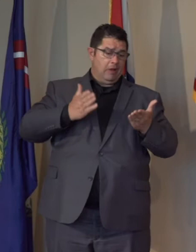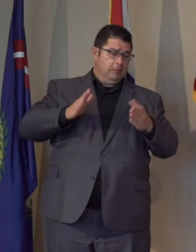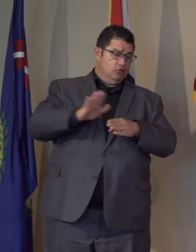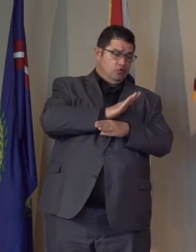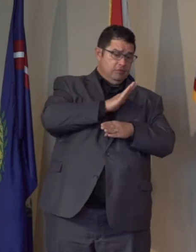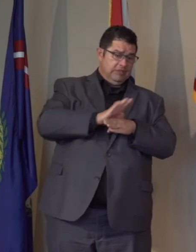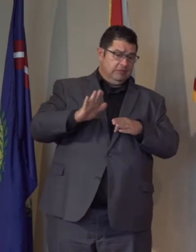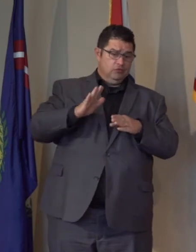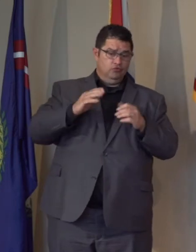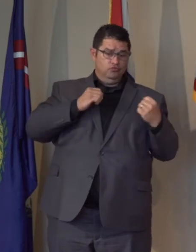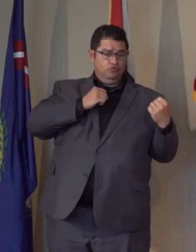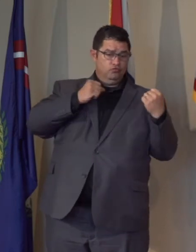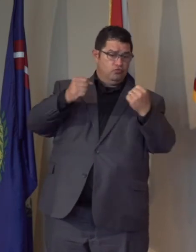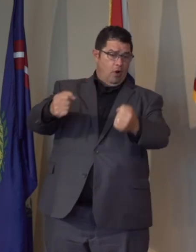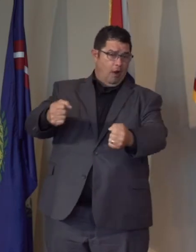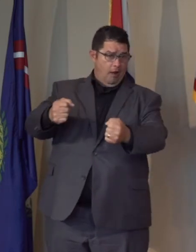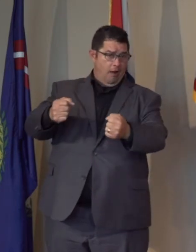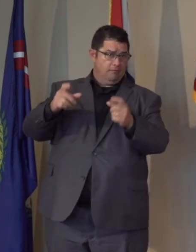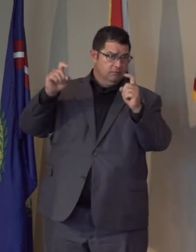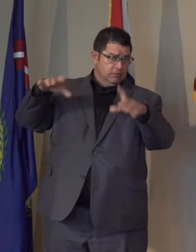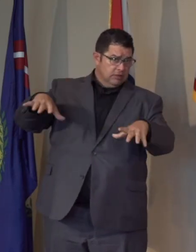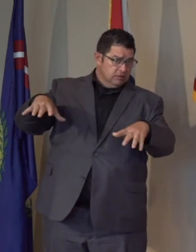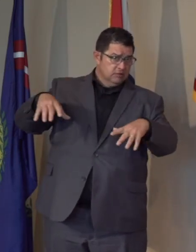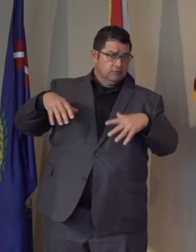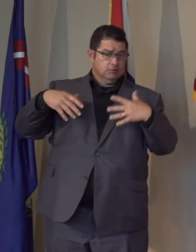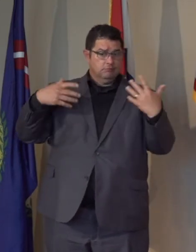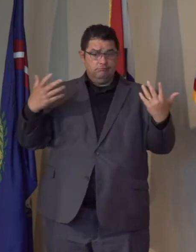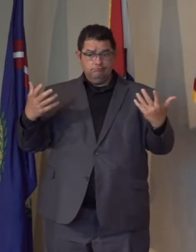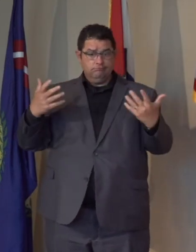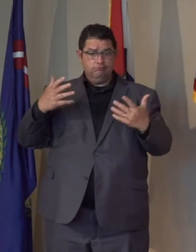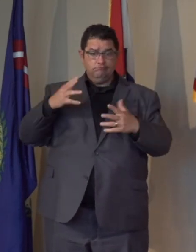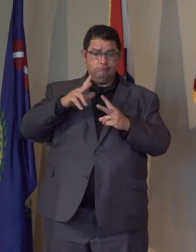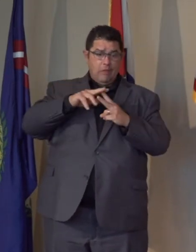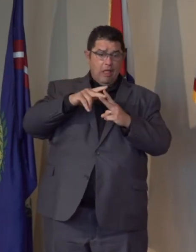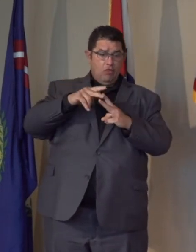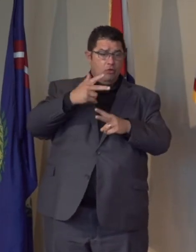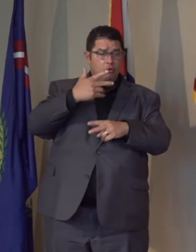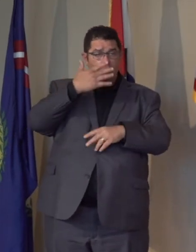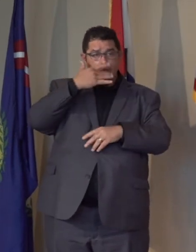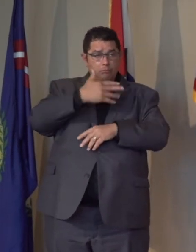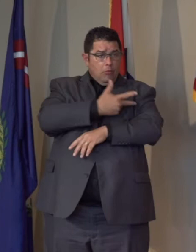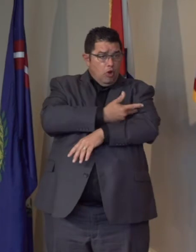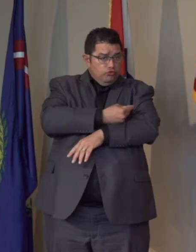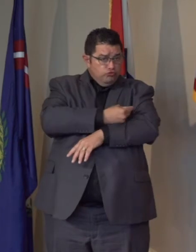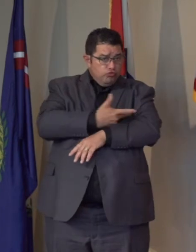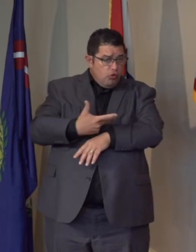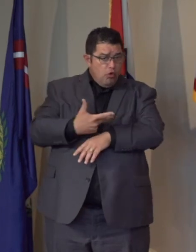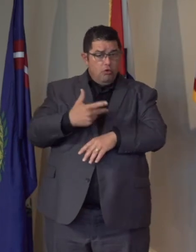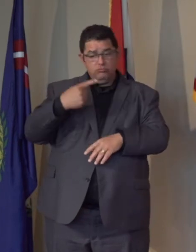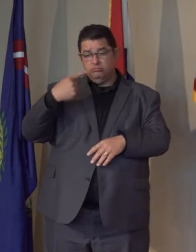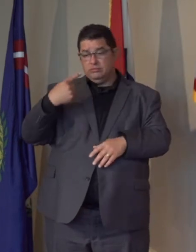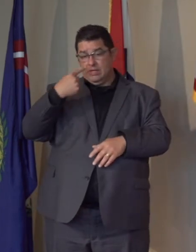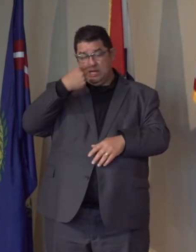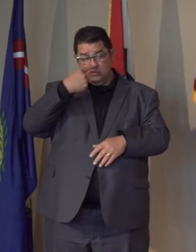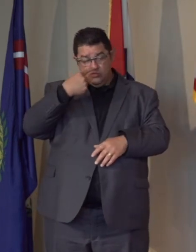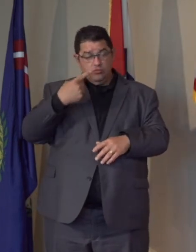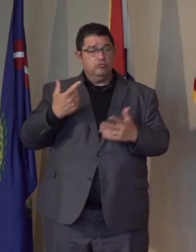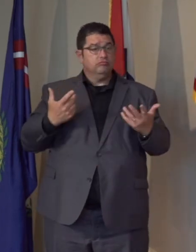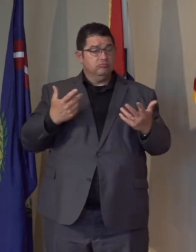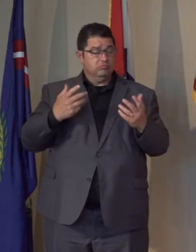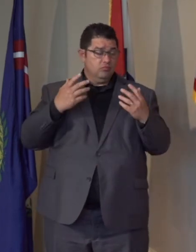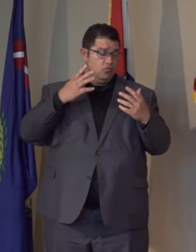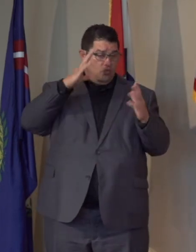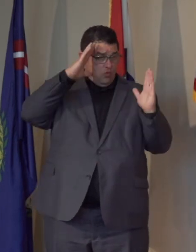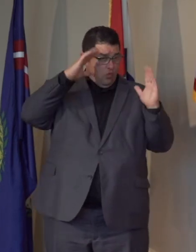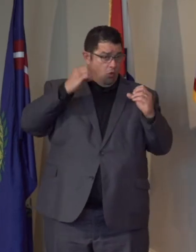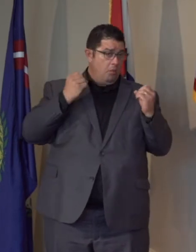drive to a testing site to have the test performed, either a blood draw or a nasal swab. But we hope that many people will choose